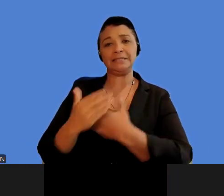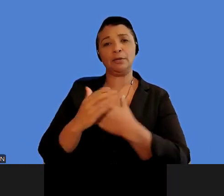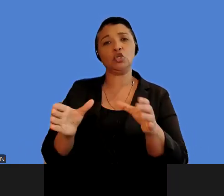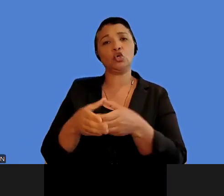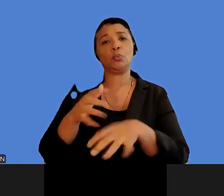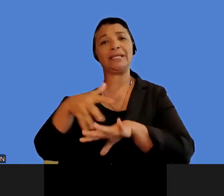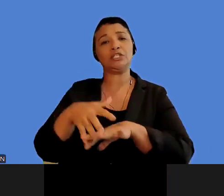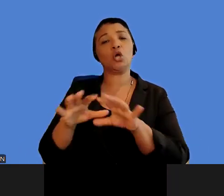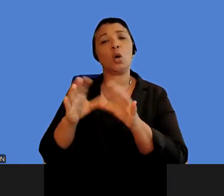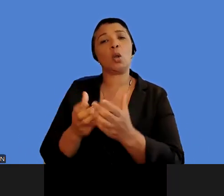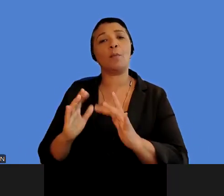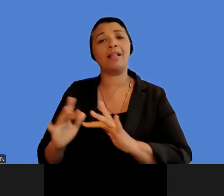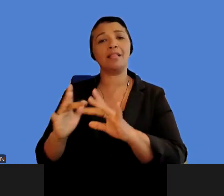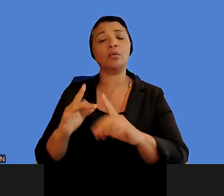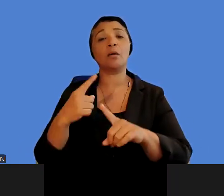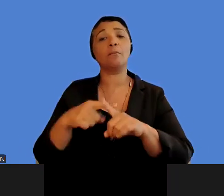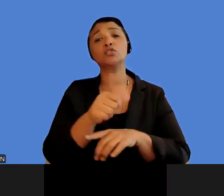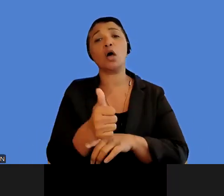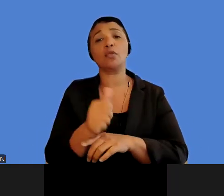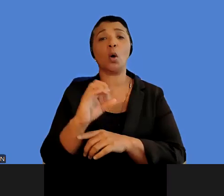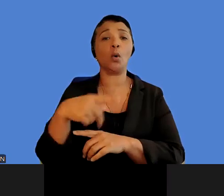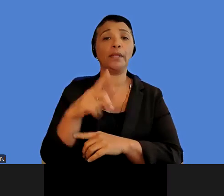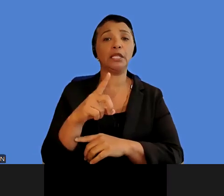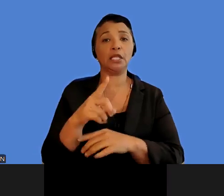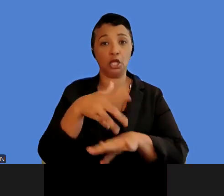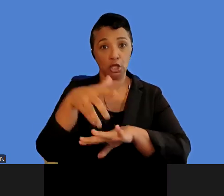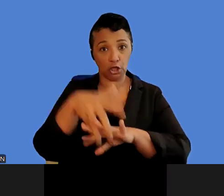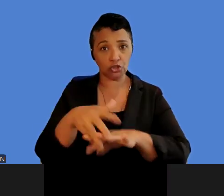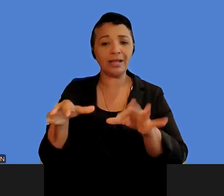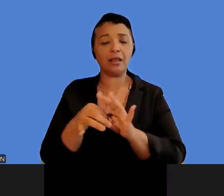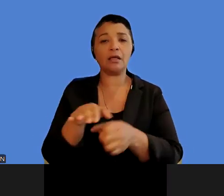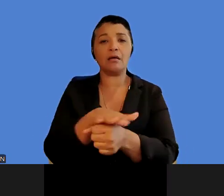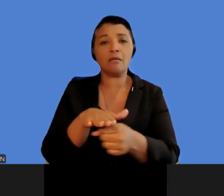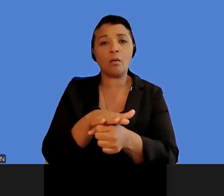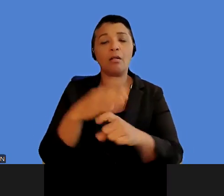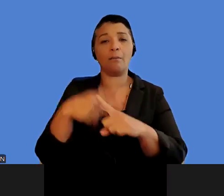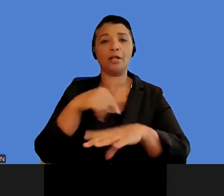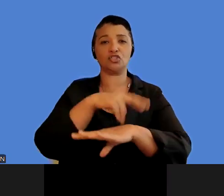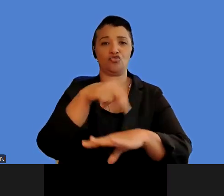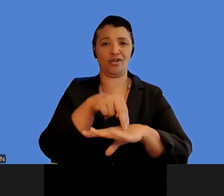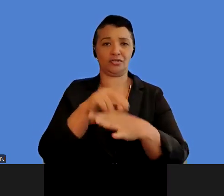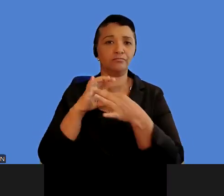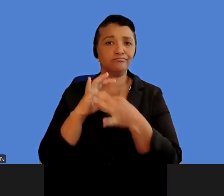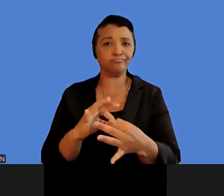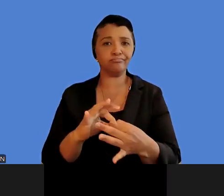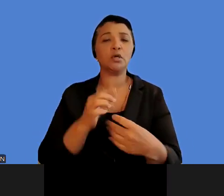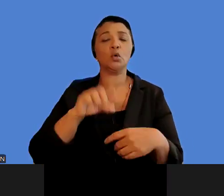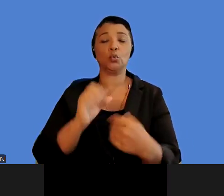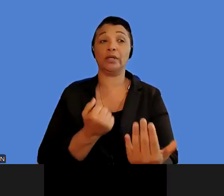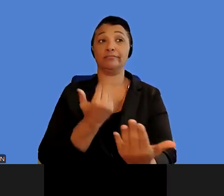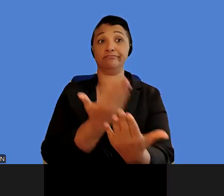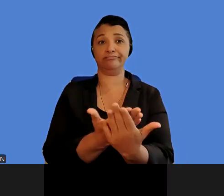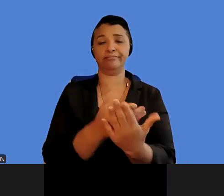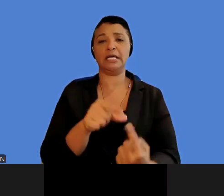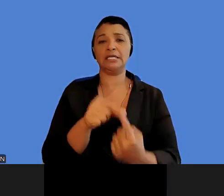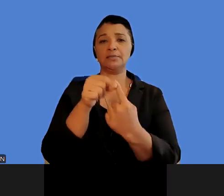other Indigenous OPDs based at the national and local level to produce a submission to the report on the Special